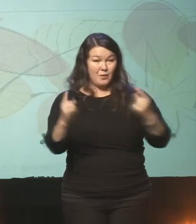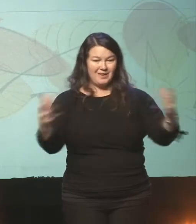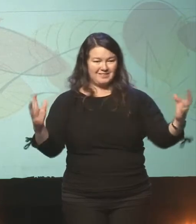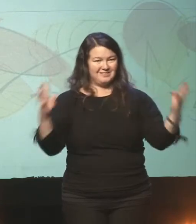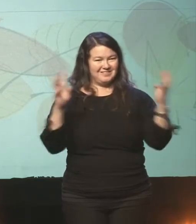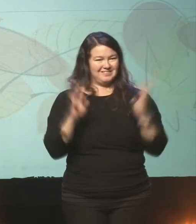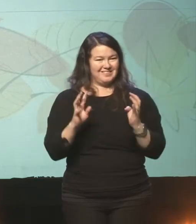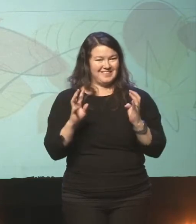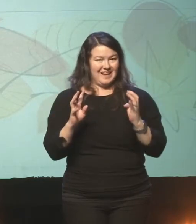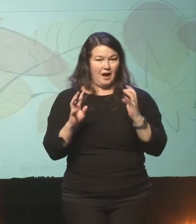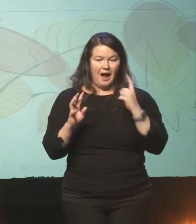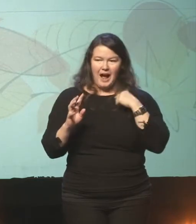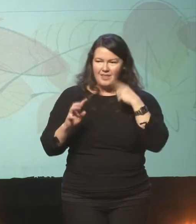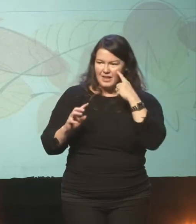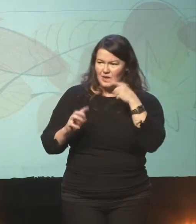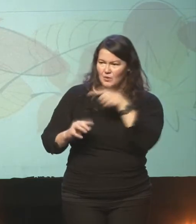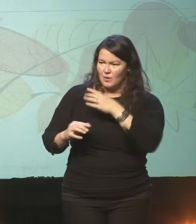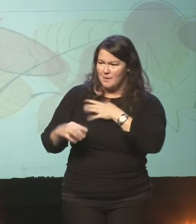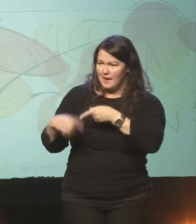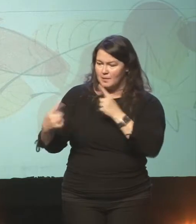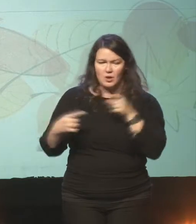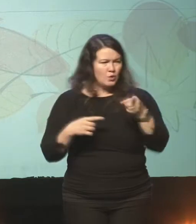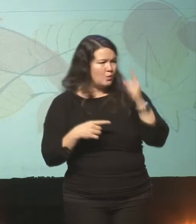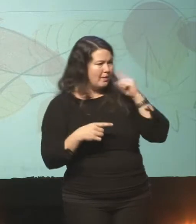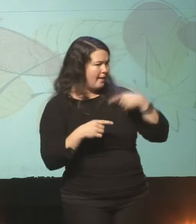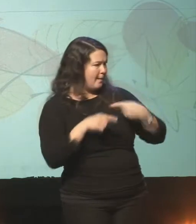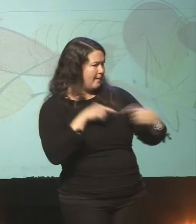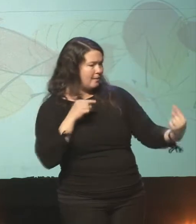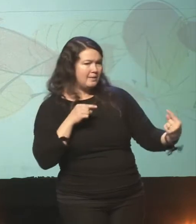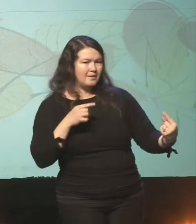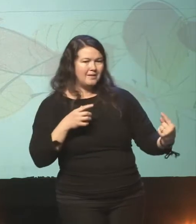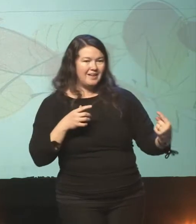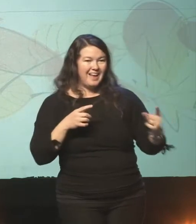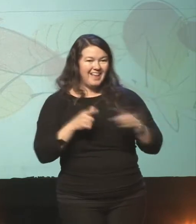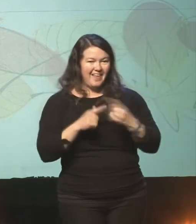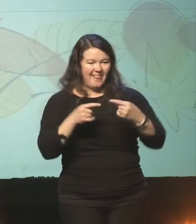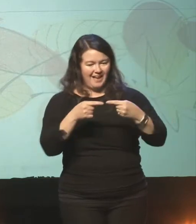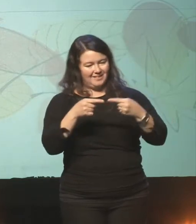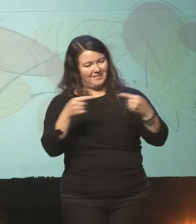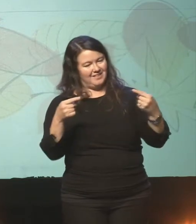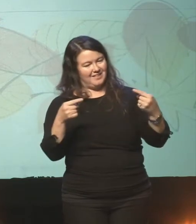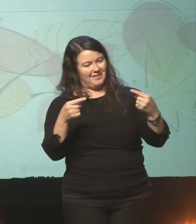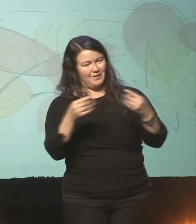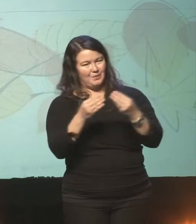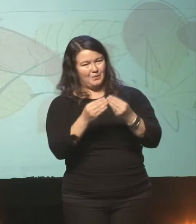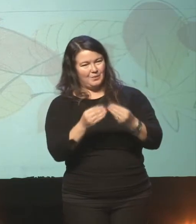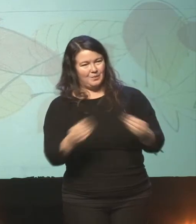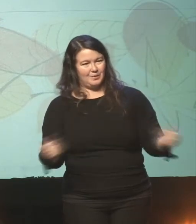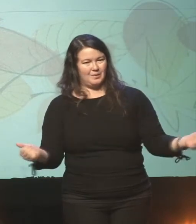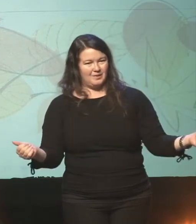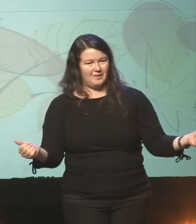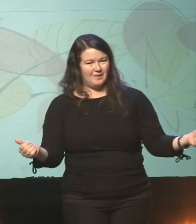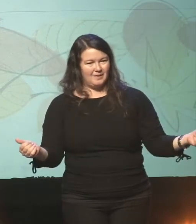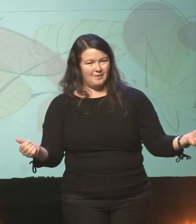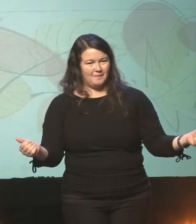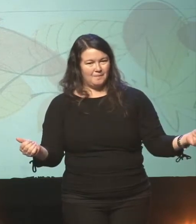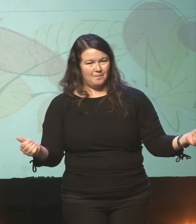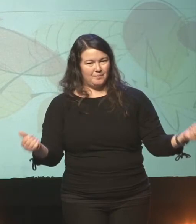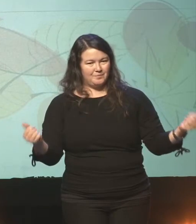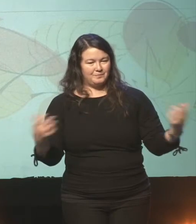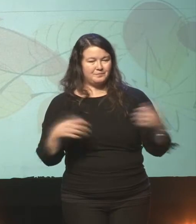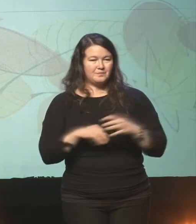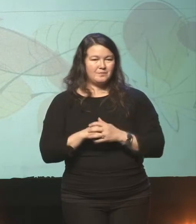You think I'm your enemy. I think you're my enemy. And all of a sudden, those lines fade because we're not fighting to get. We're